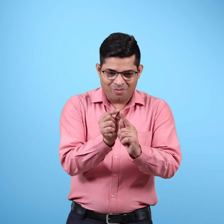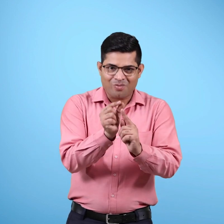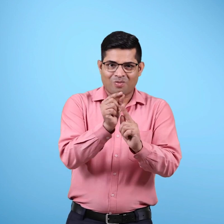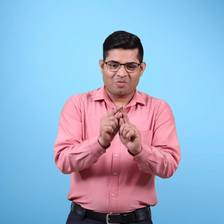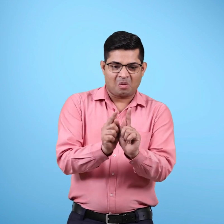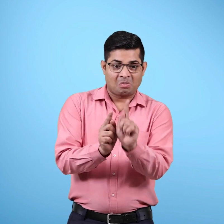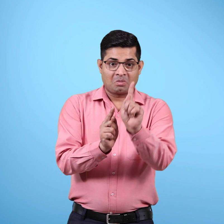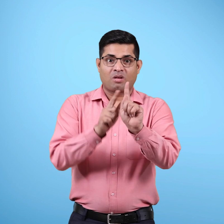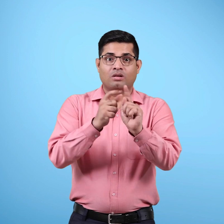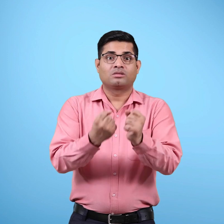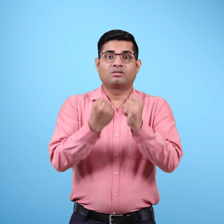Plants with weak stems